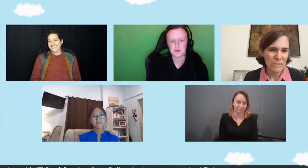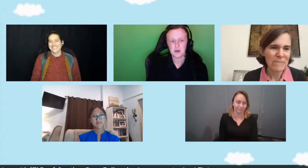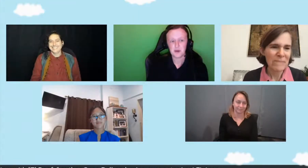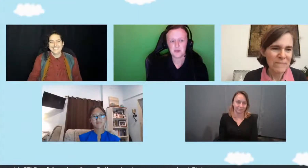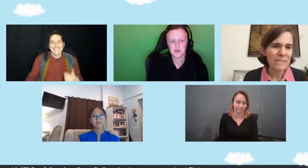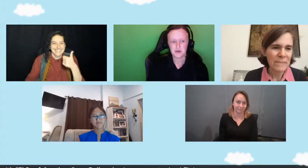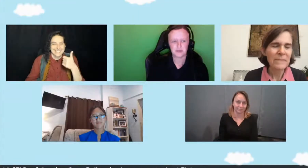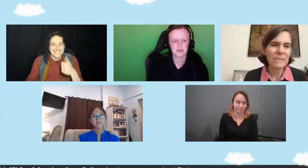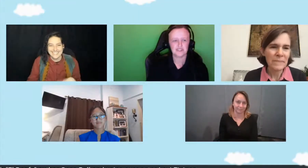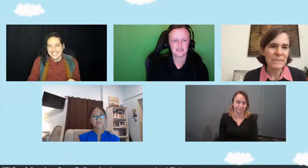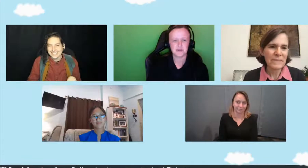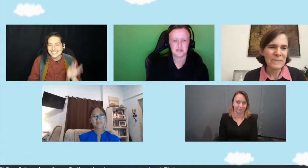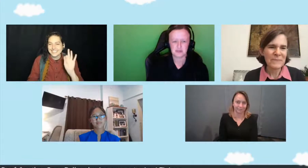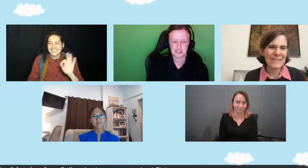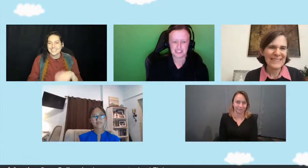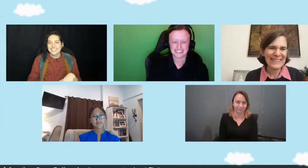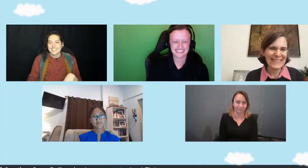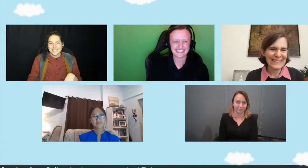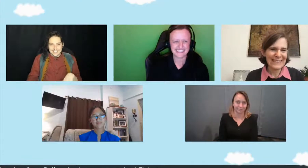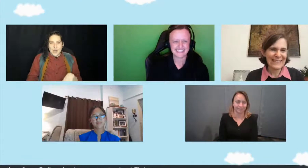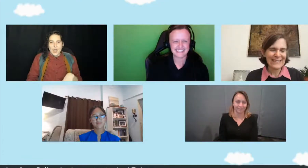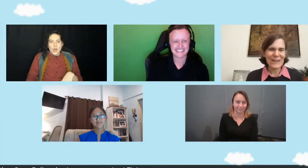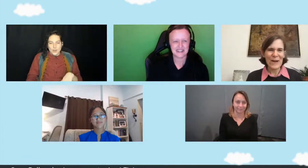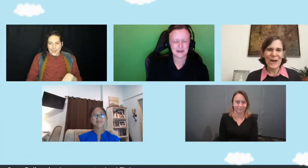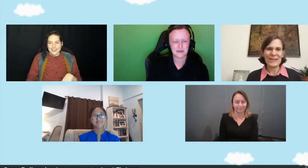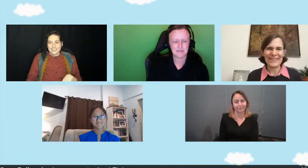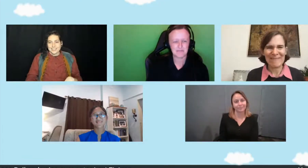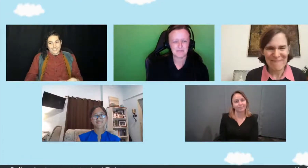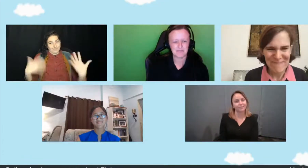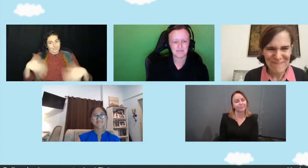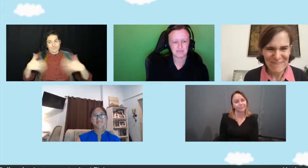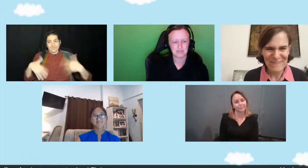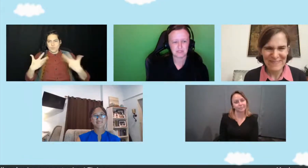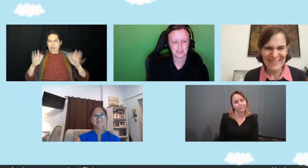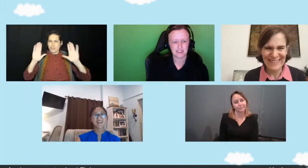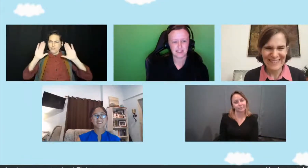won't ruin the spoilers.